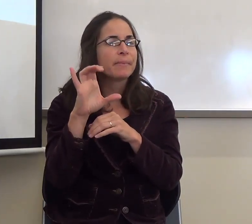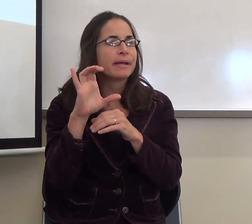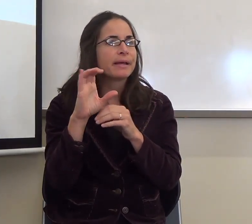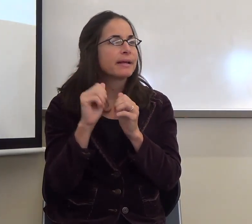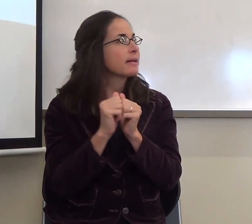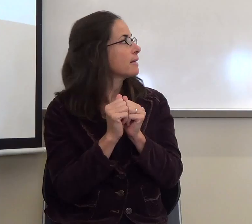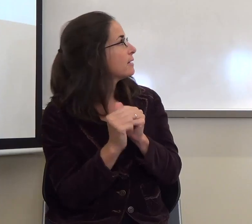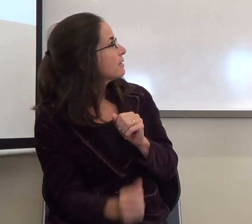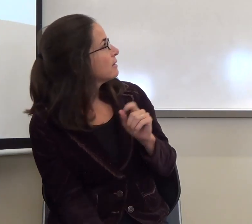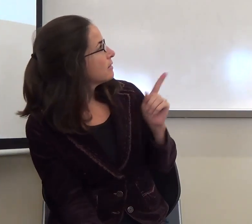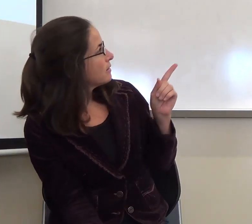this.